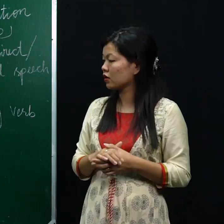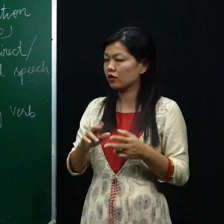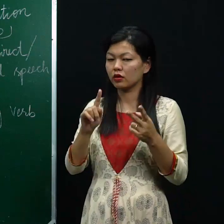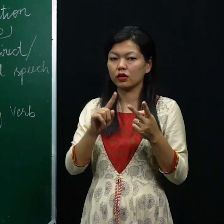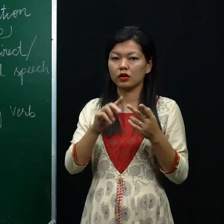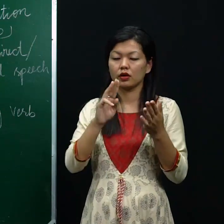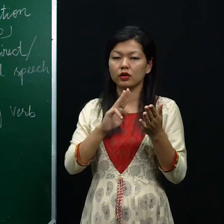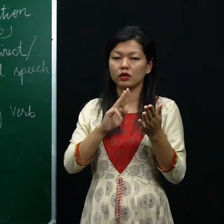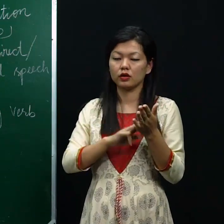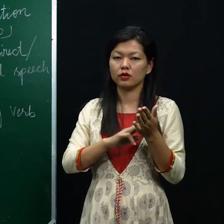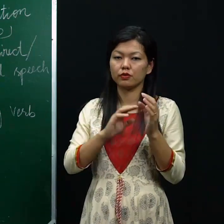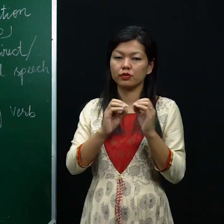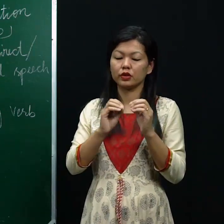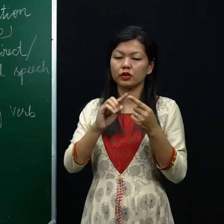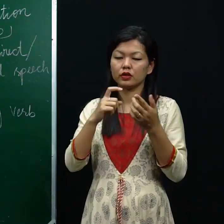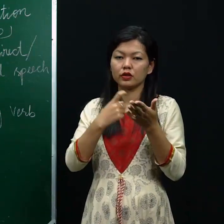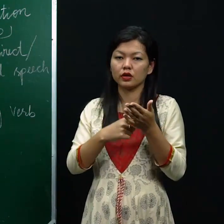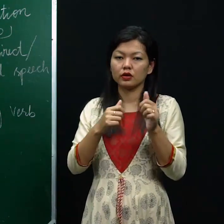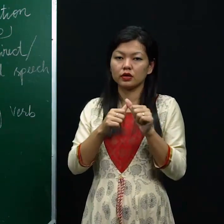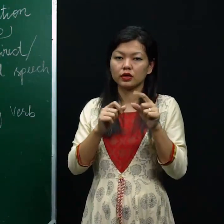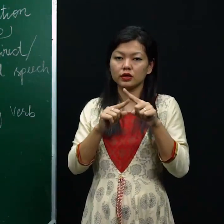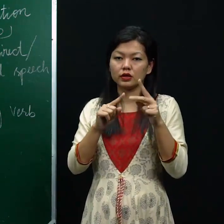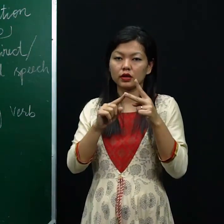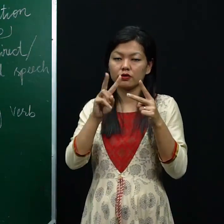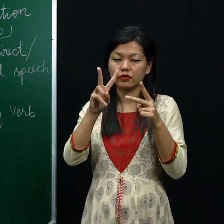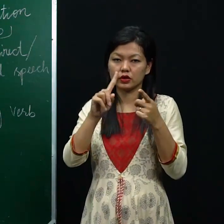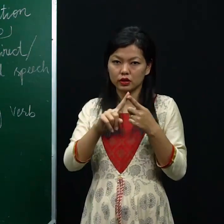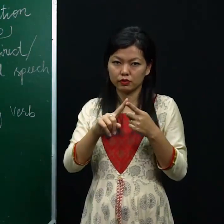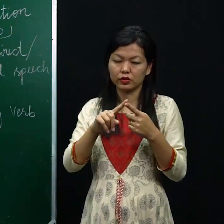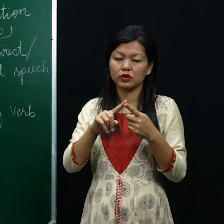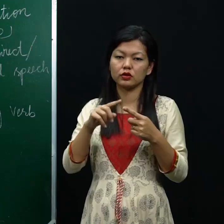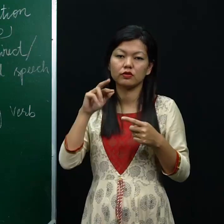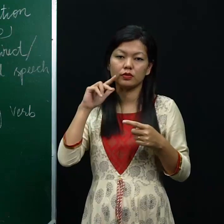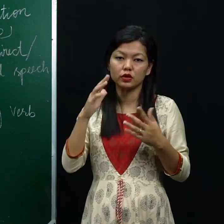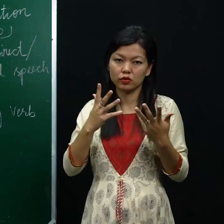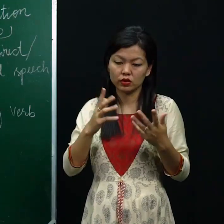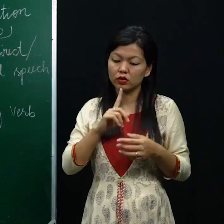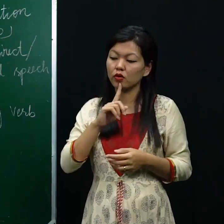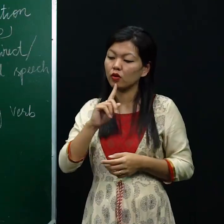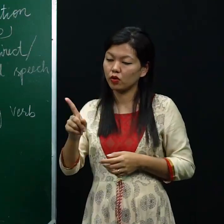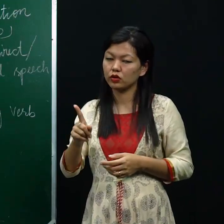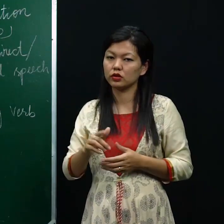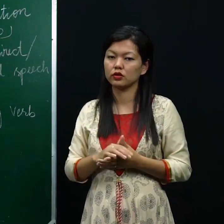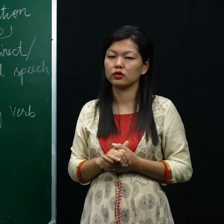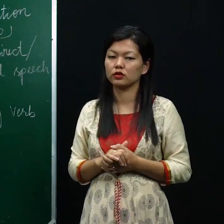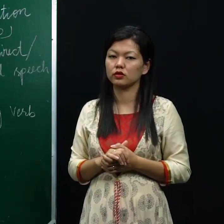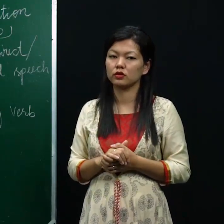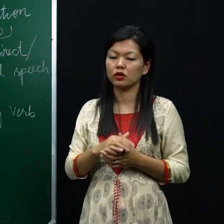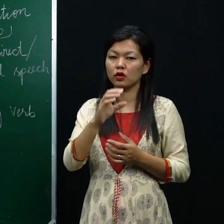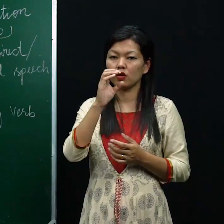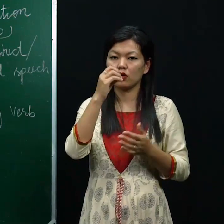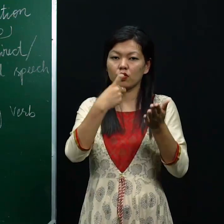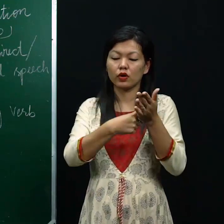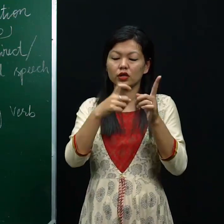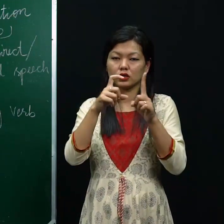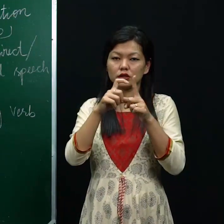Imperative means orders or request. You know the types of sentences, right? In the order, in the